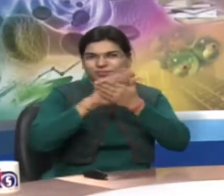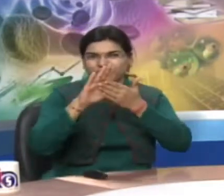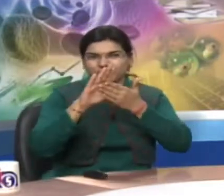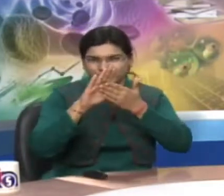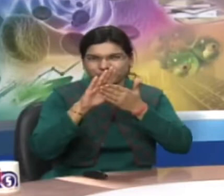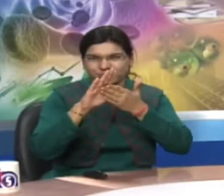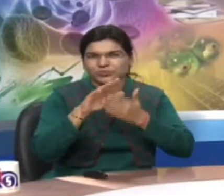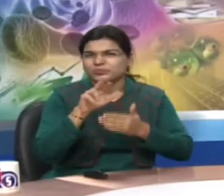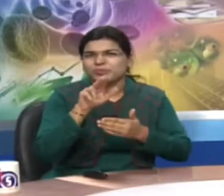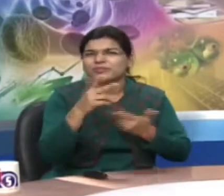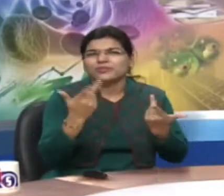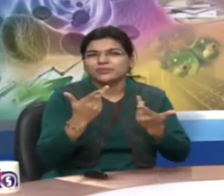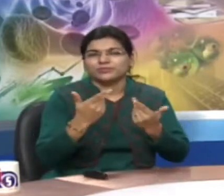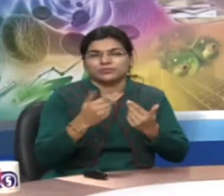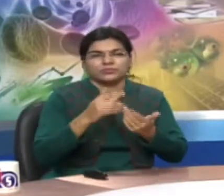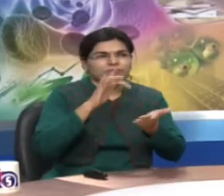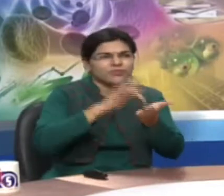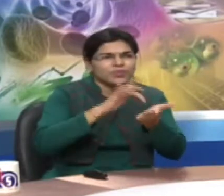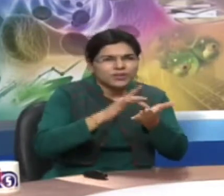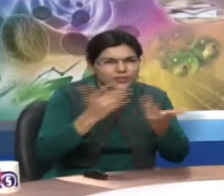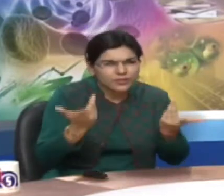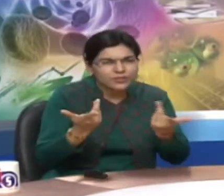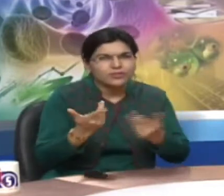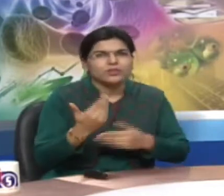Questions can begin with WH,